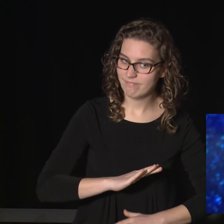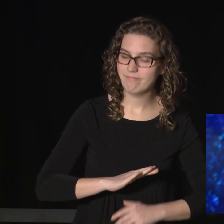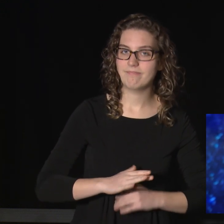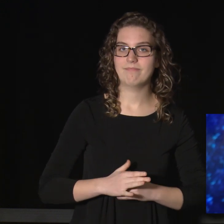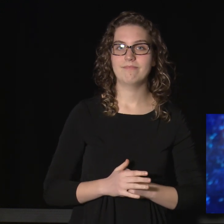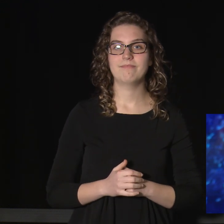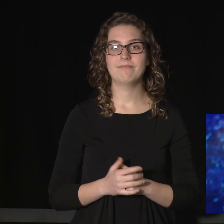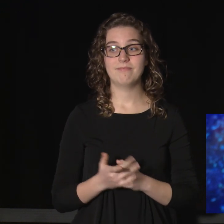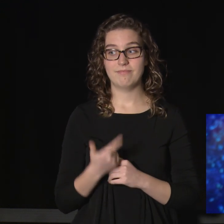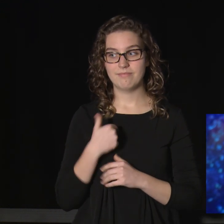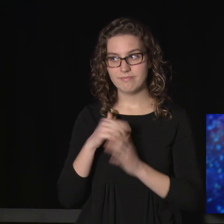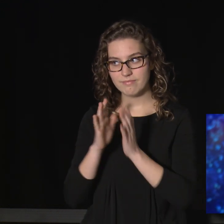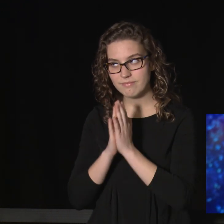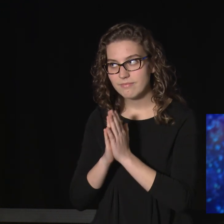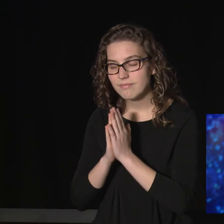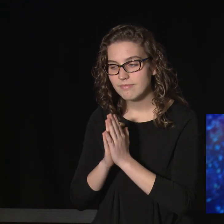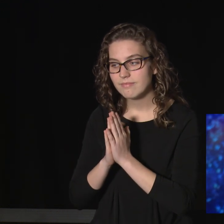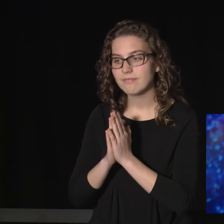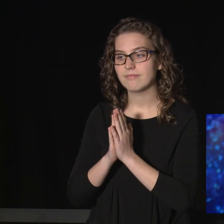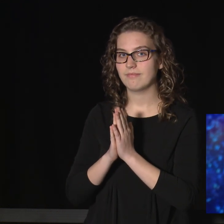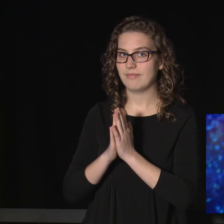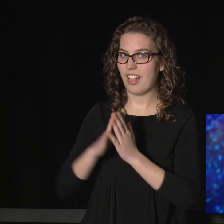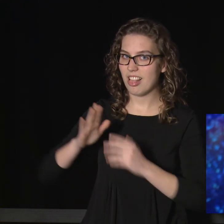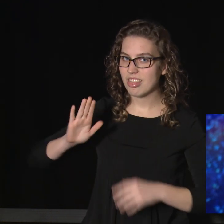Have prayer with the children because it's late.